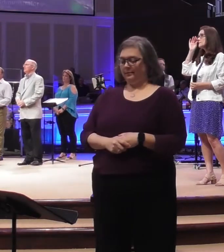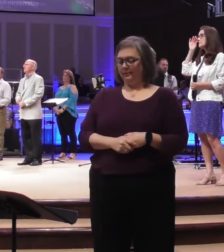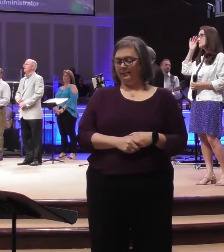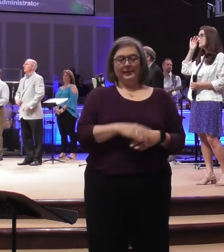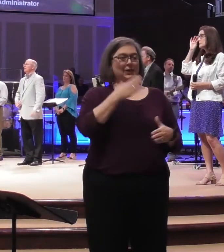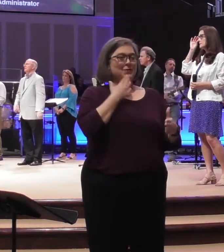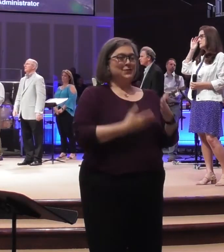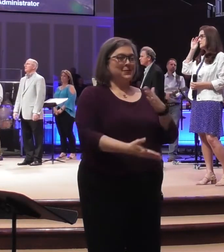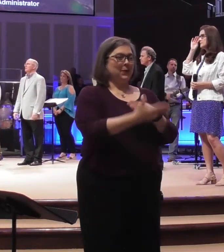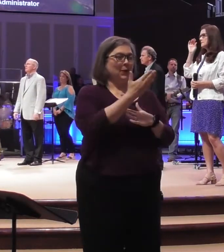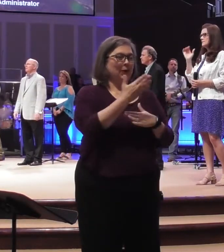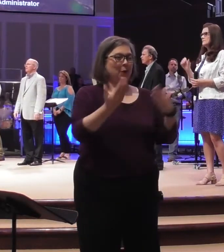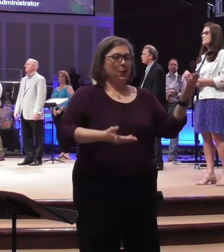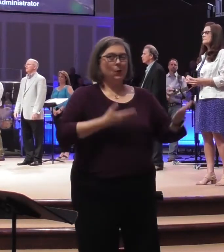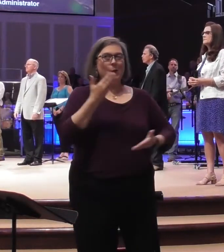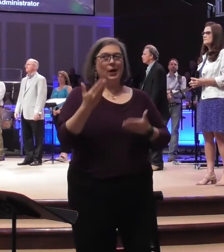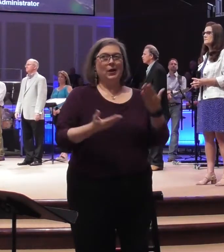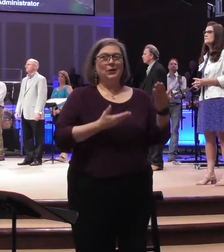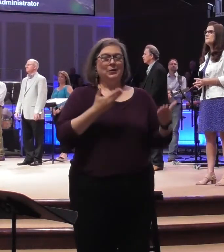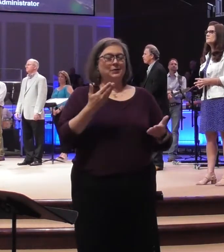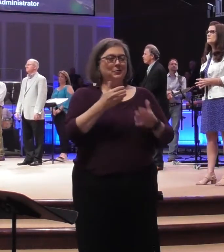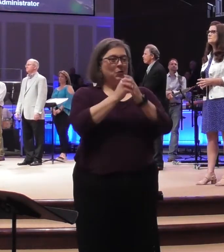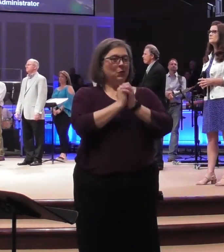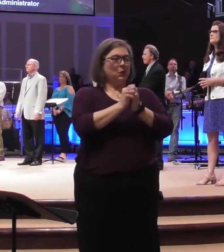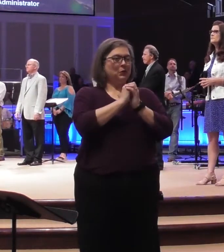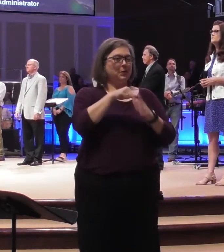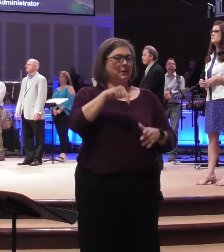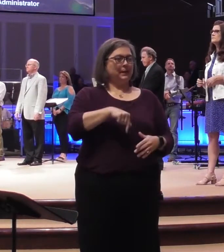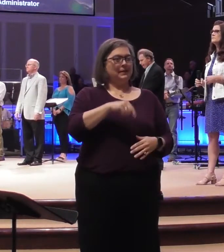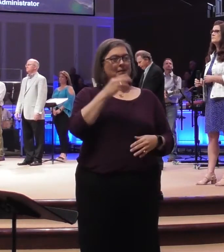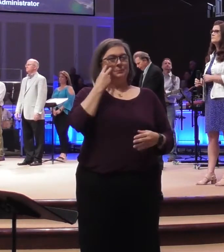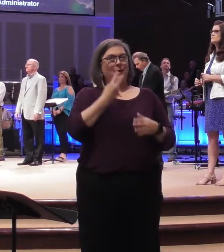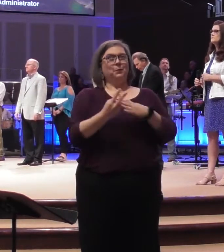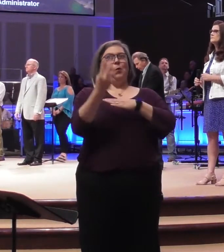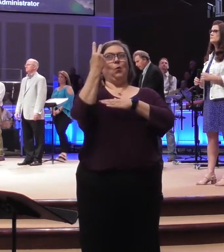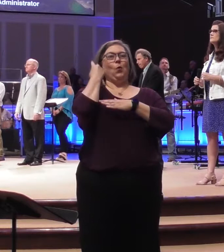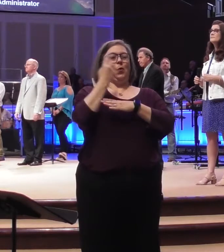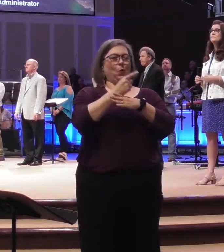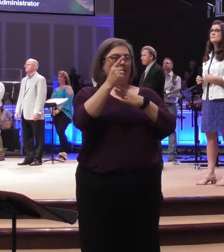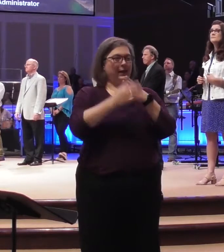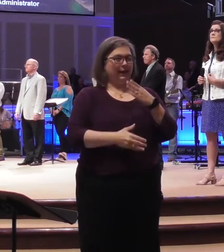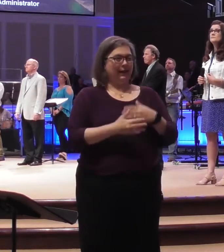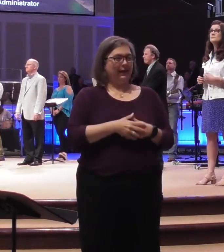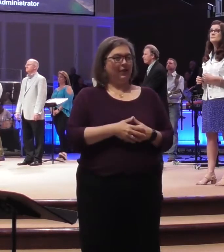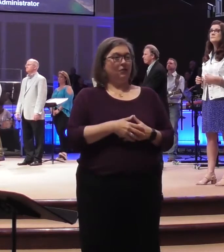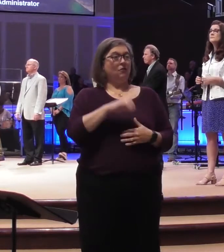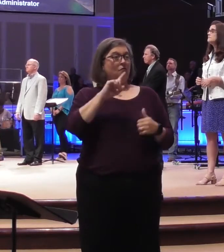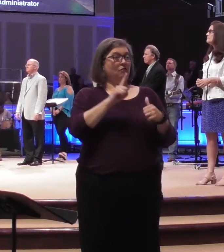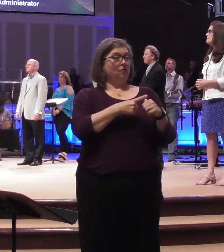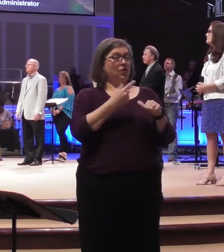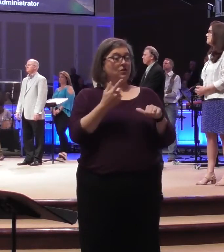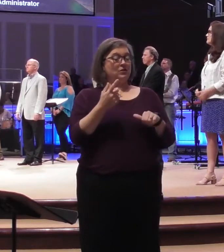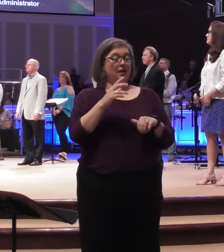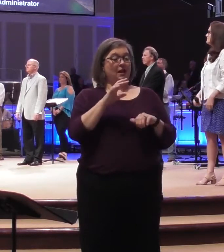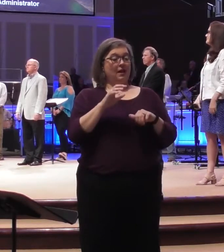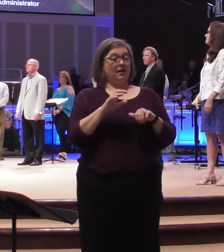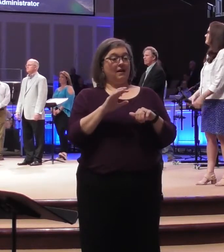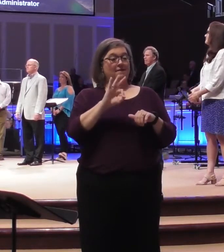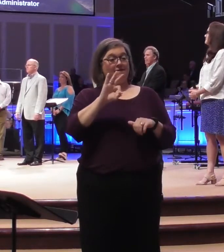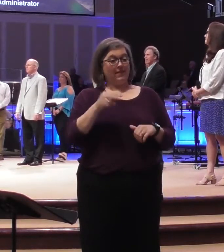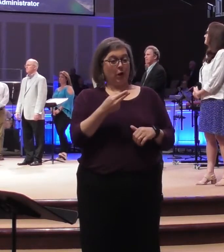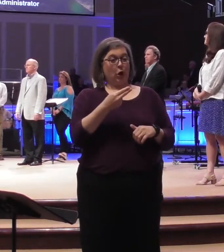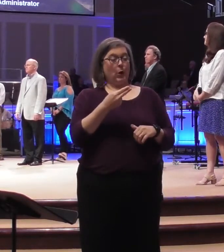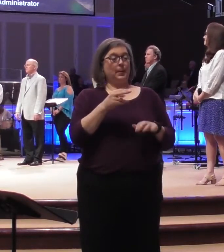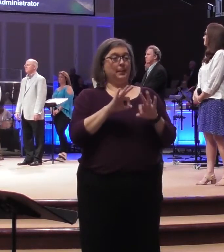Well, good morning and welcome to worship on this Memorial Day weekend with our First Fairhope family. And because of the brave men and women,